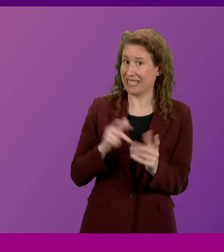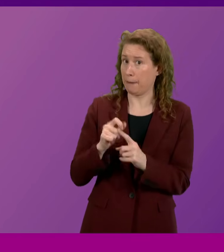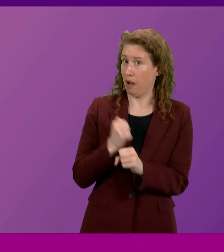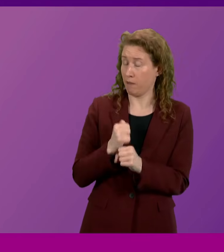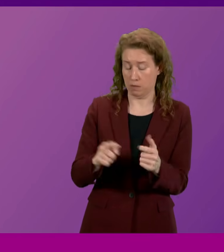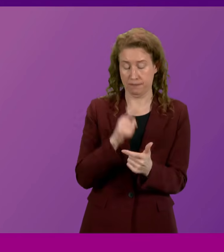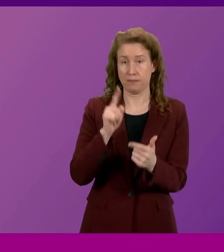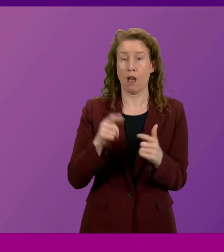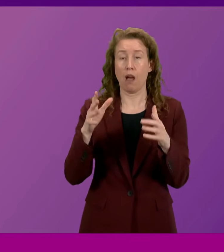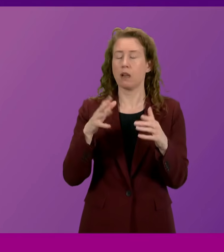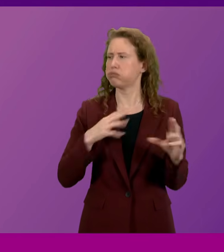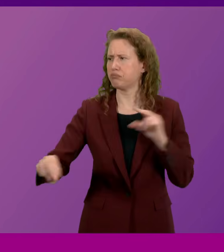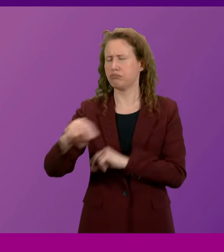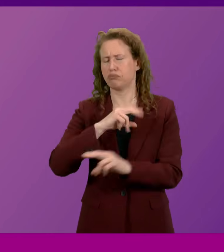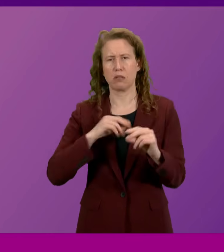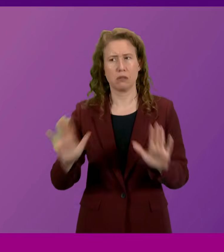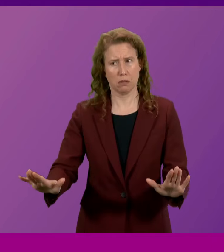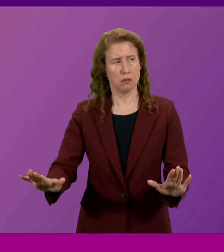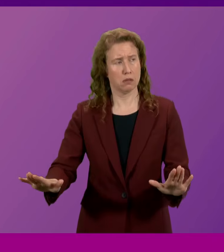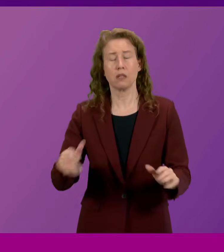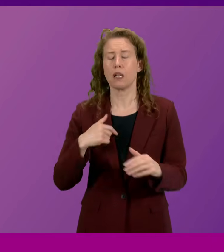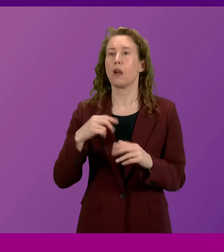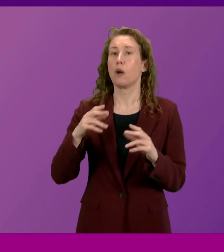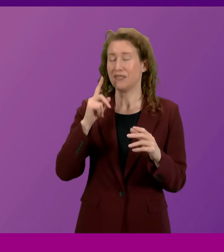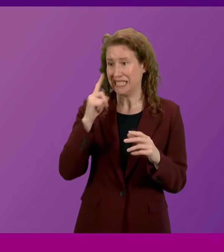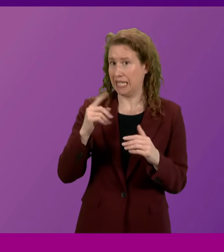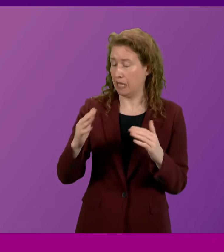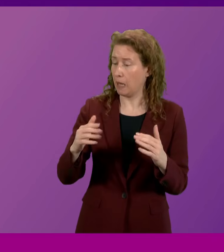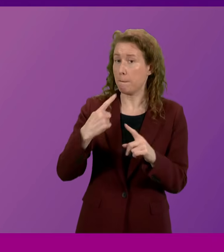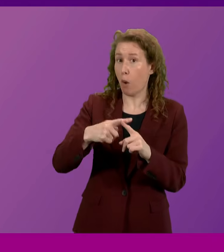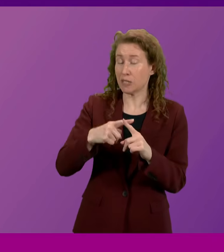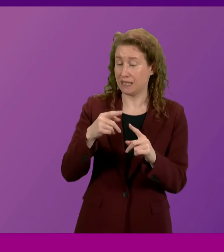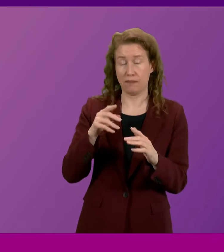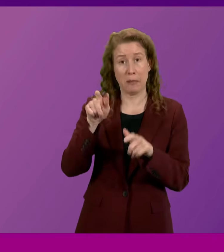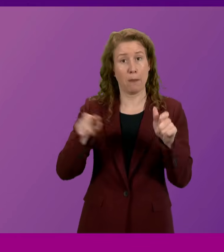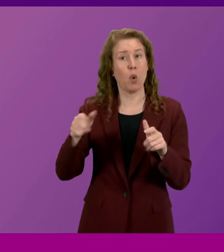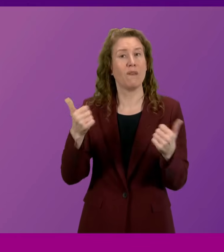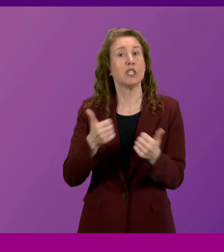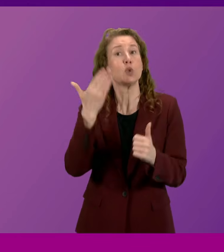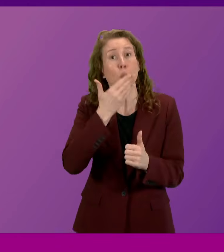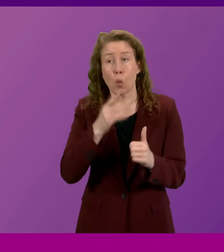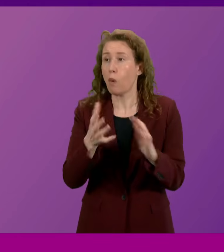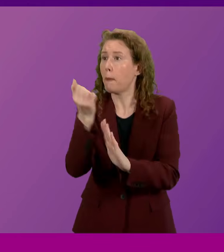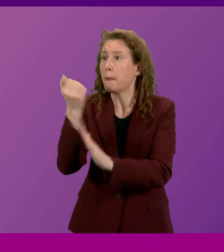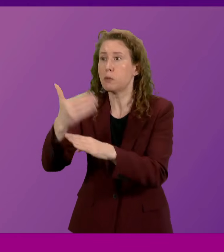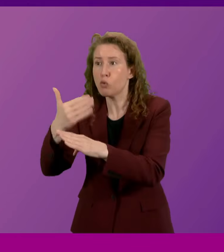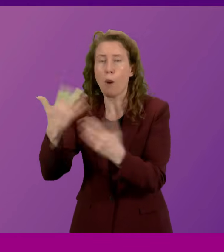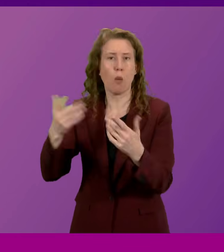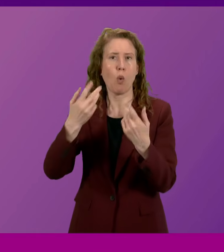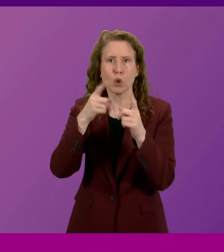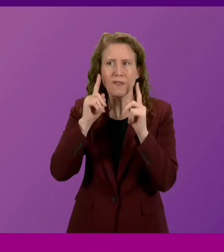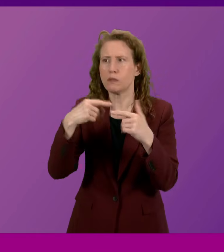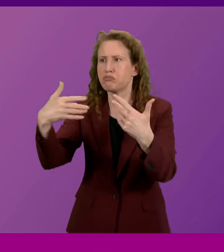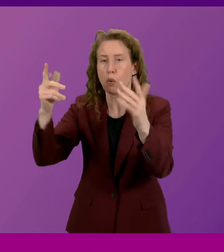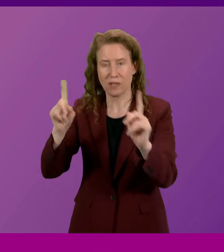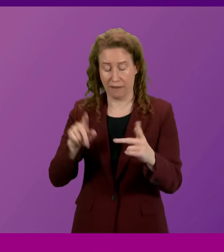seen a rise in positive Let's hear one another. For school leavers. We have confirmed this week that we will